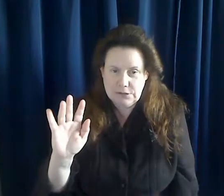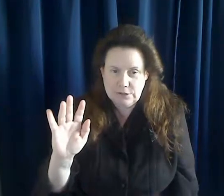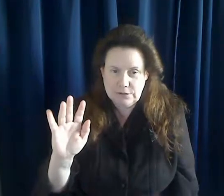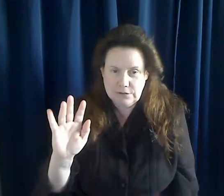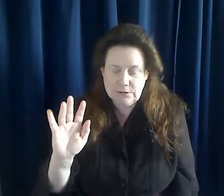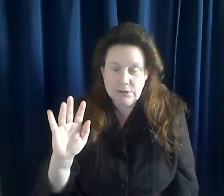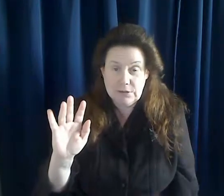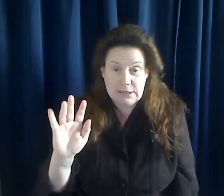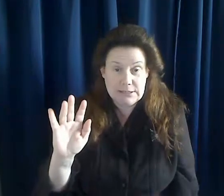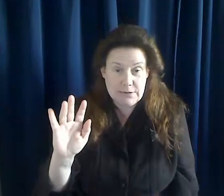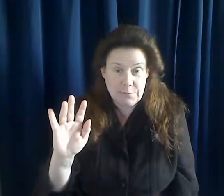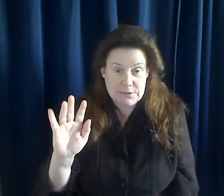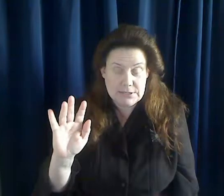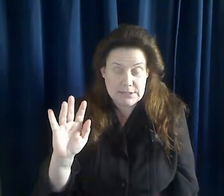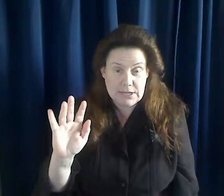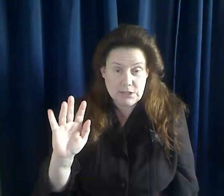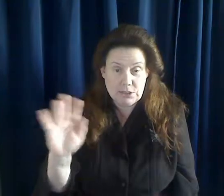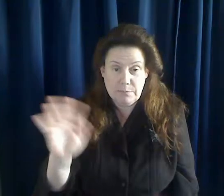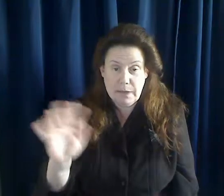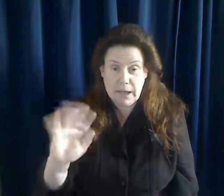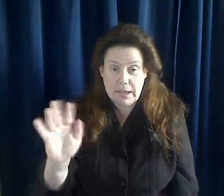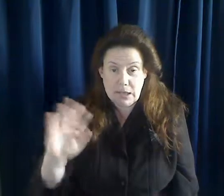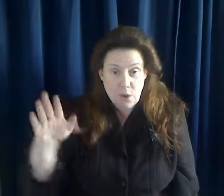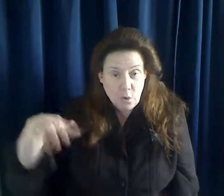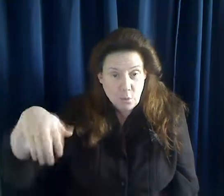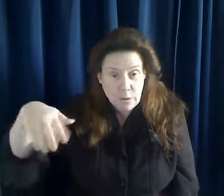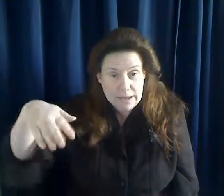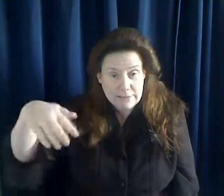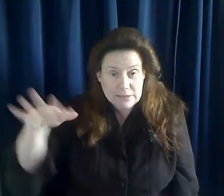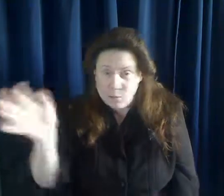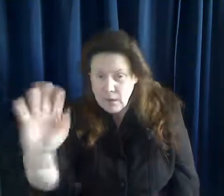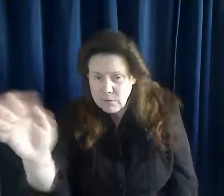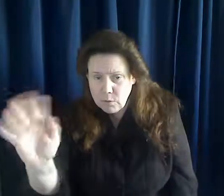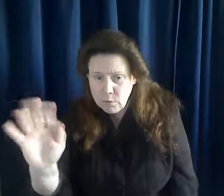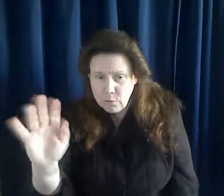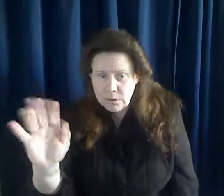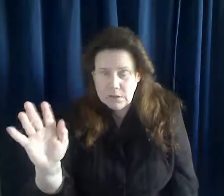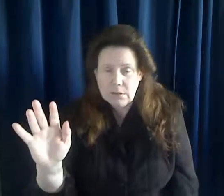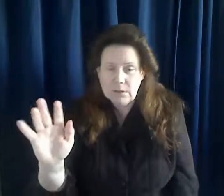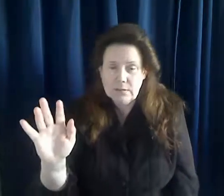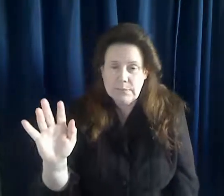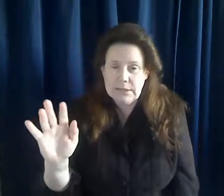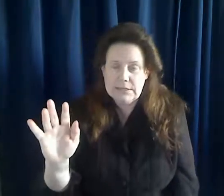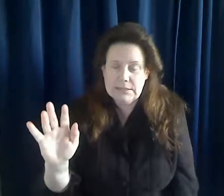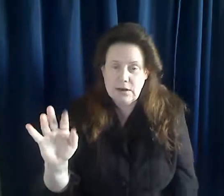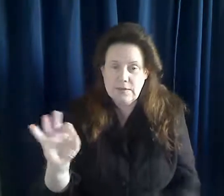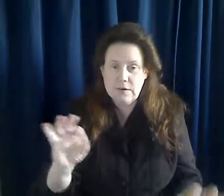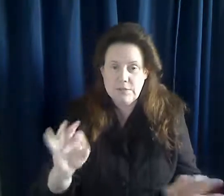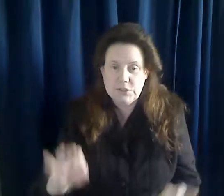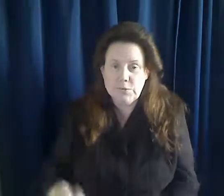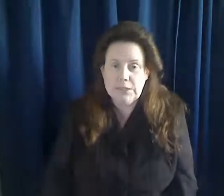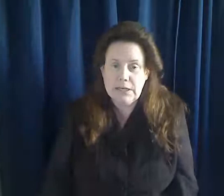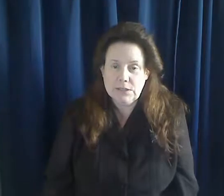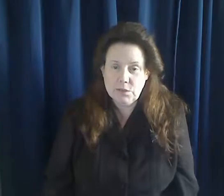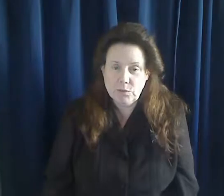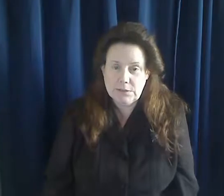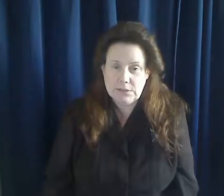culture, you get a deaf person's attention by waving because they are very visually attuned to